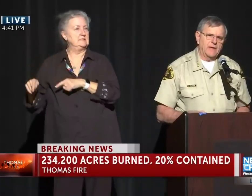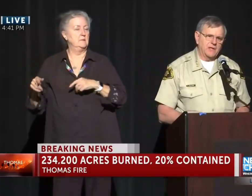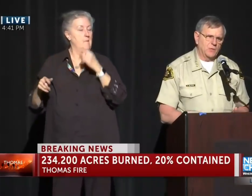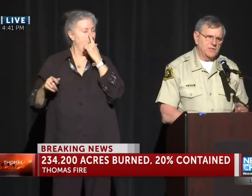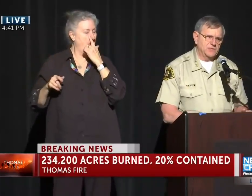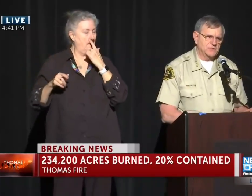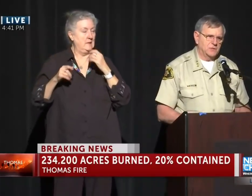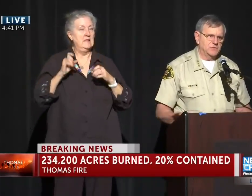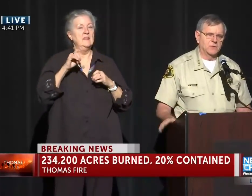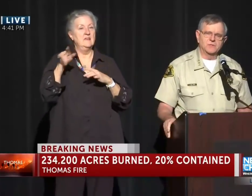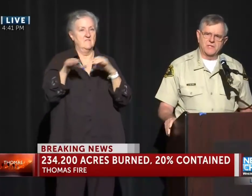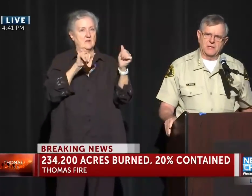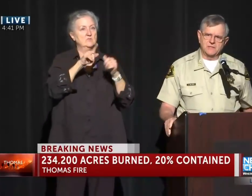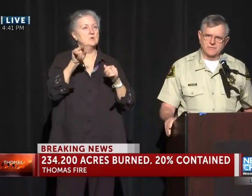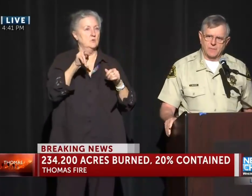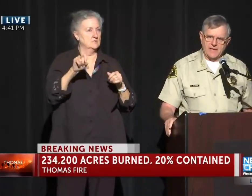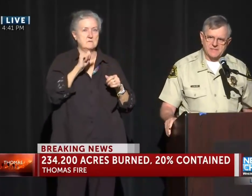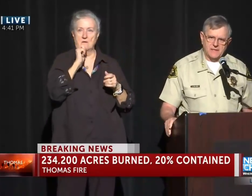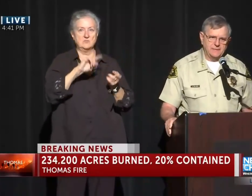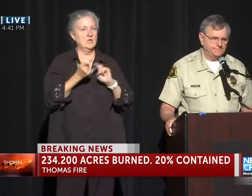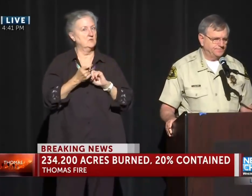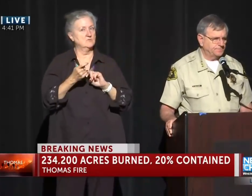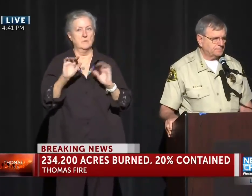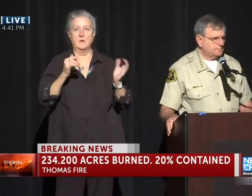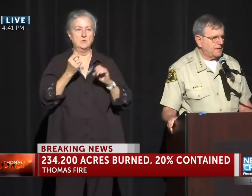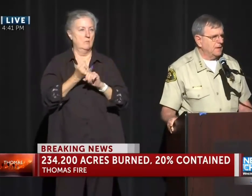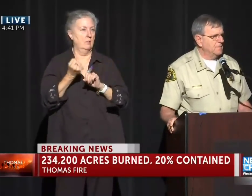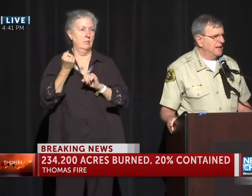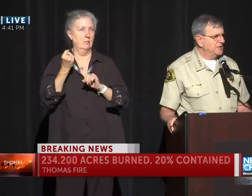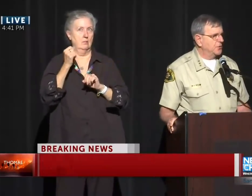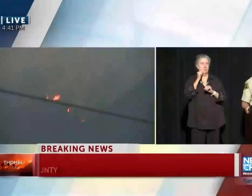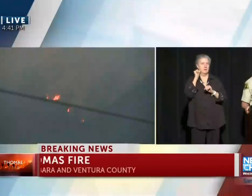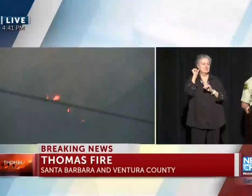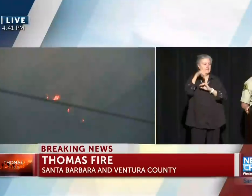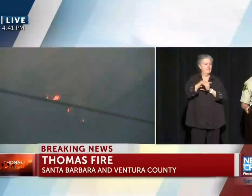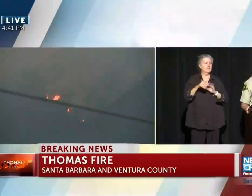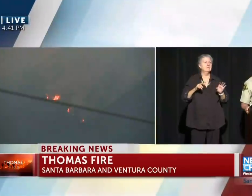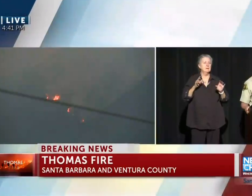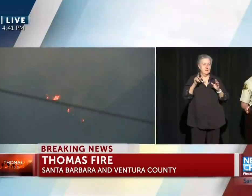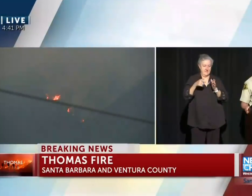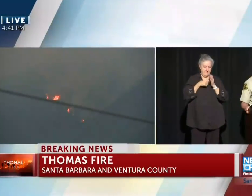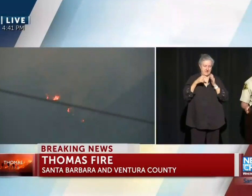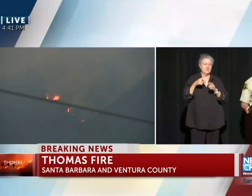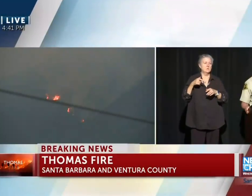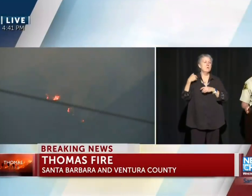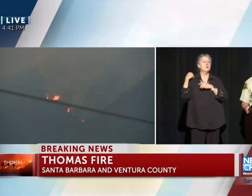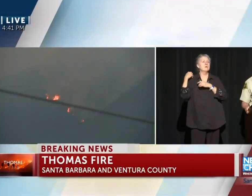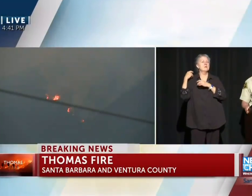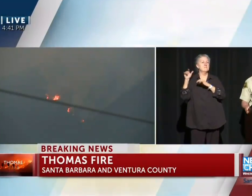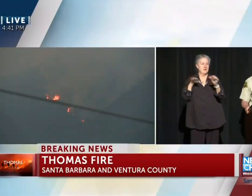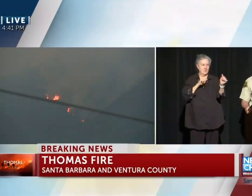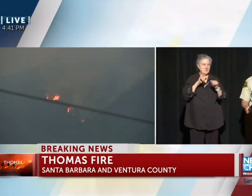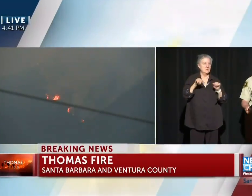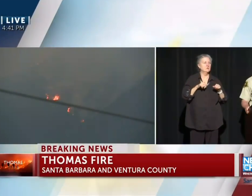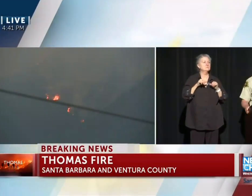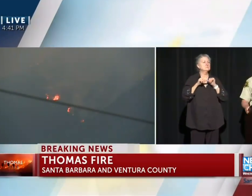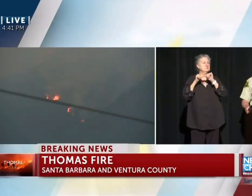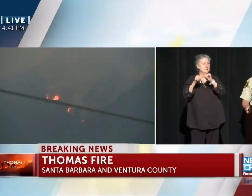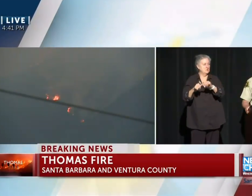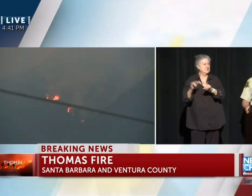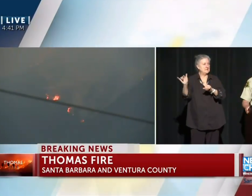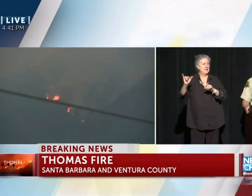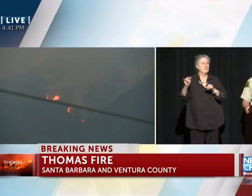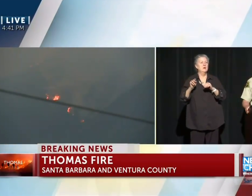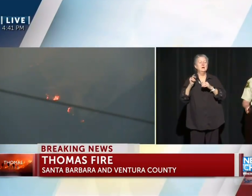The evacuation zones are unchanged from last night. The mandatory evacuation areas remain in effect